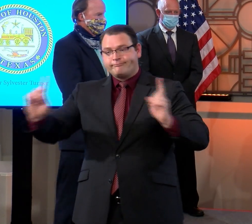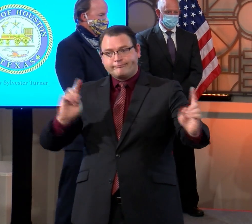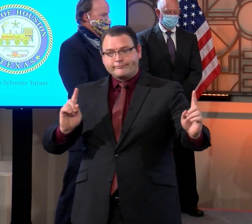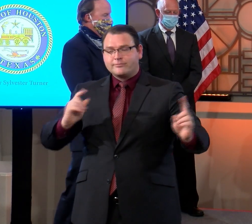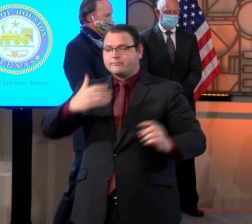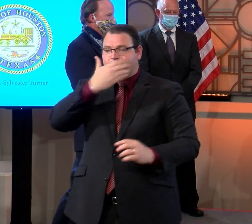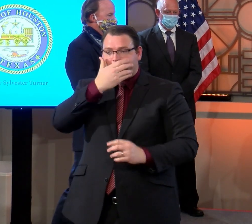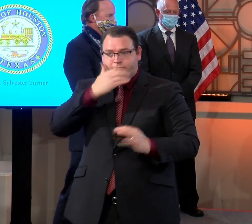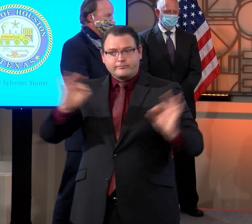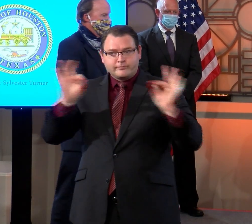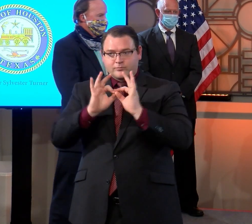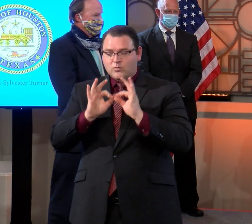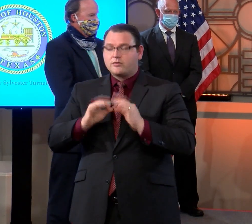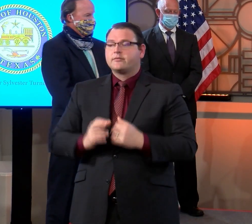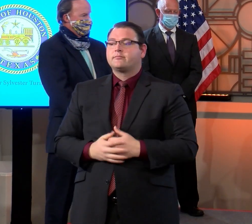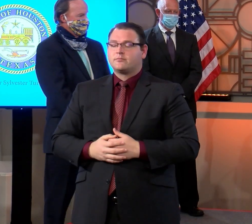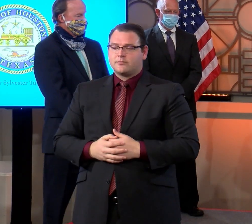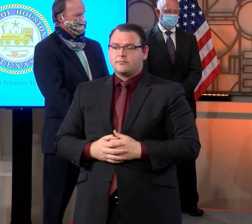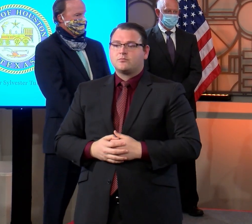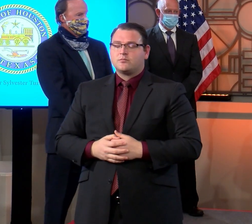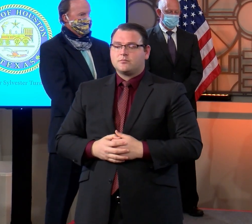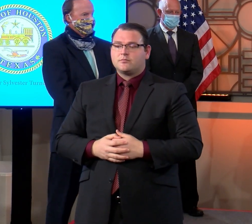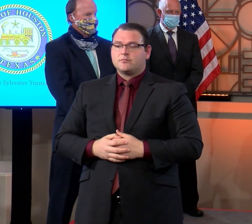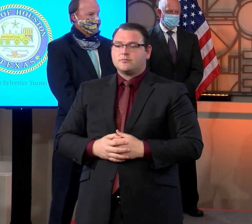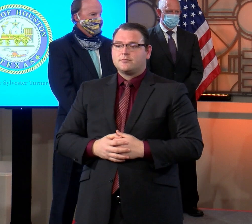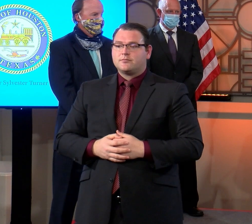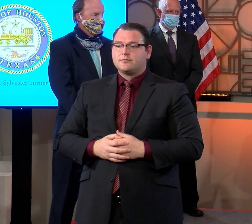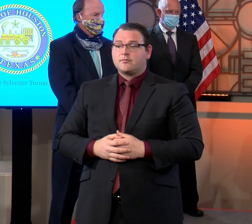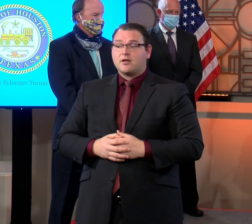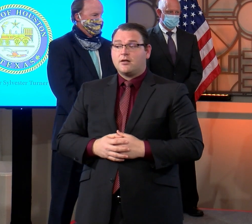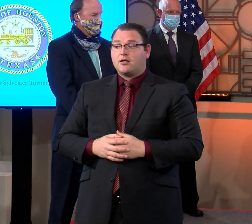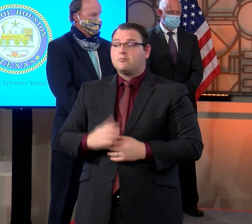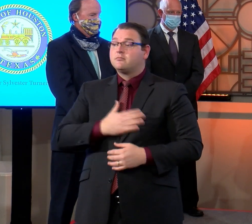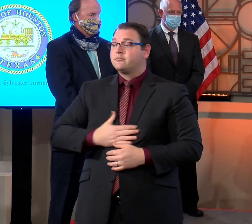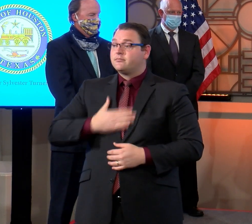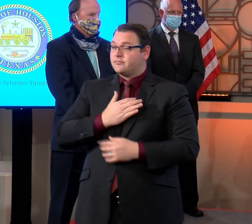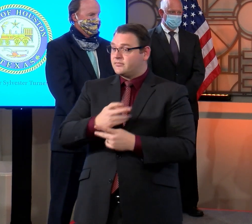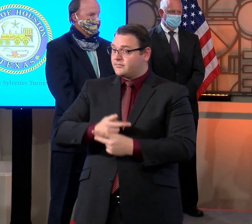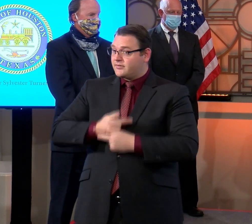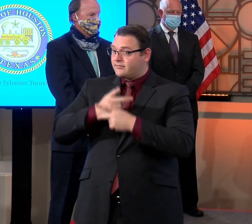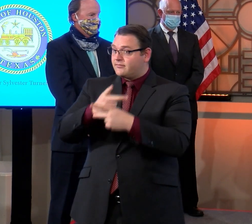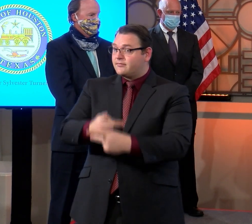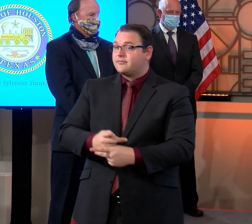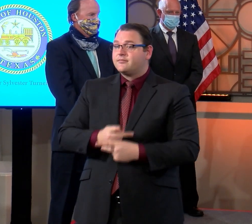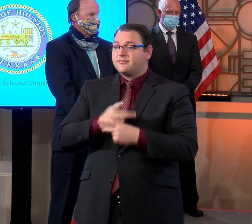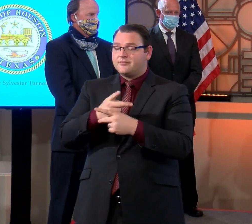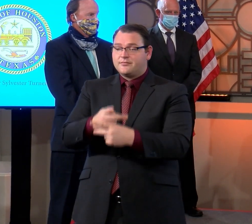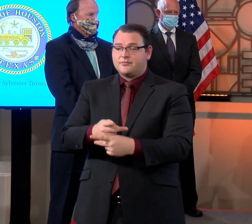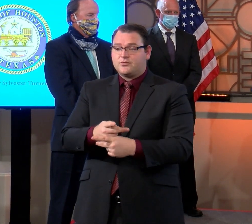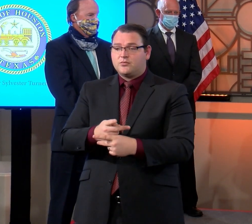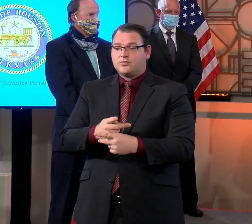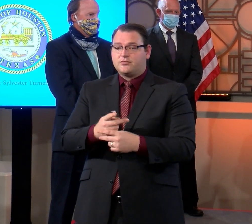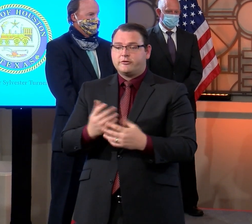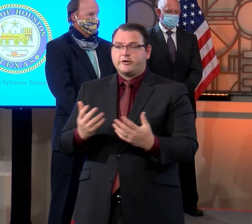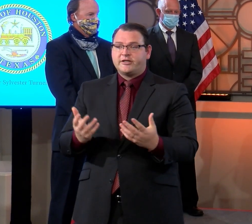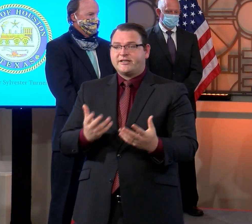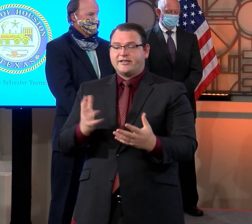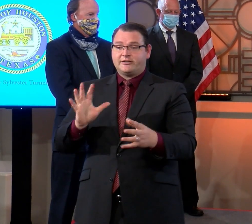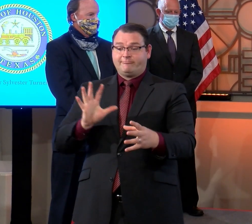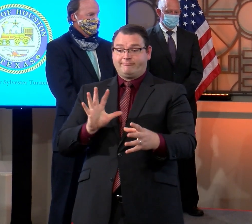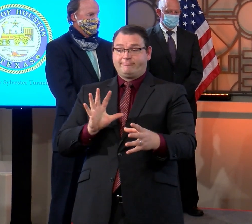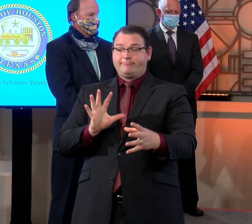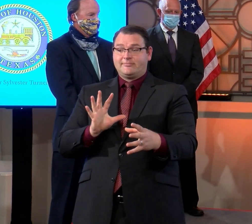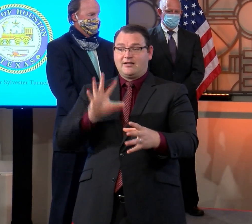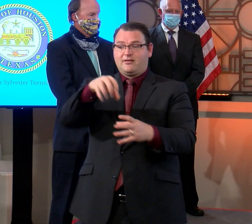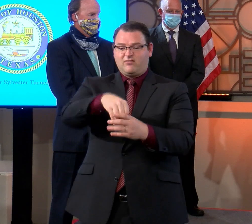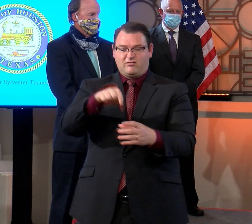face coverings remain important. Exercise caution. Let's not engage in what I would call reckless